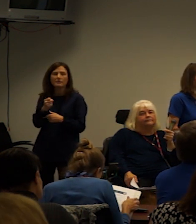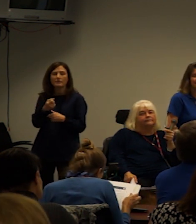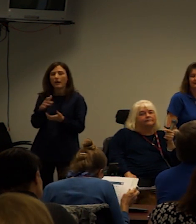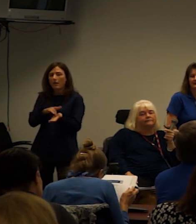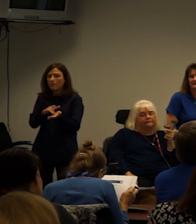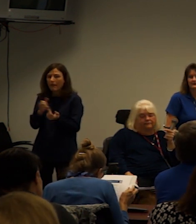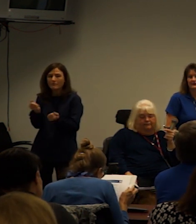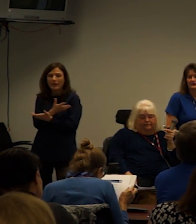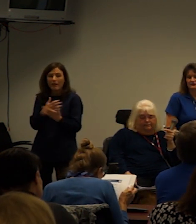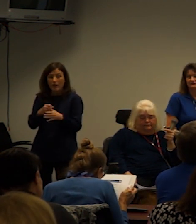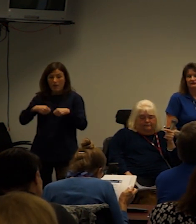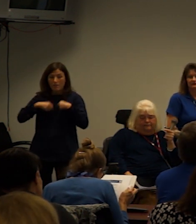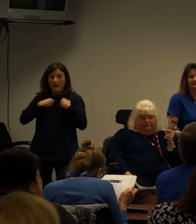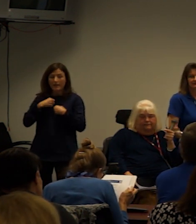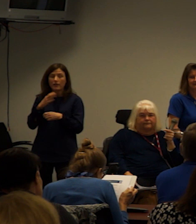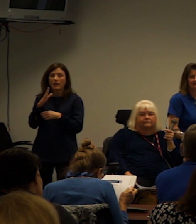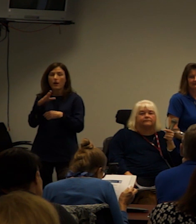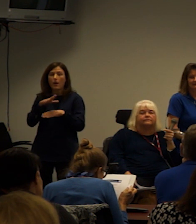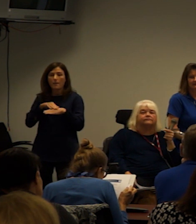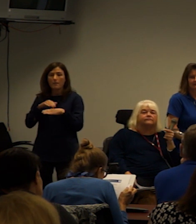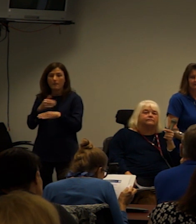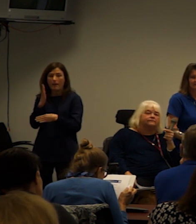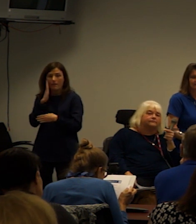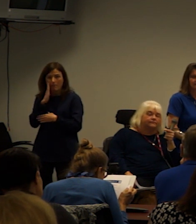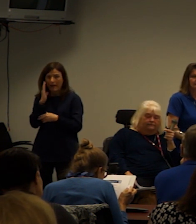or pet bed, and identification.